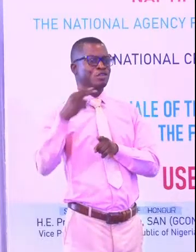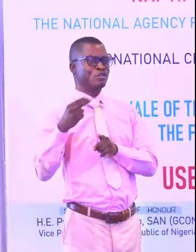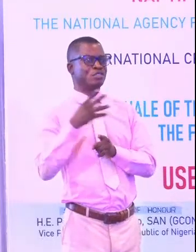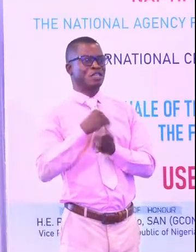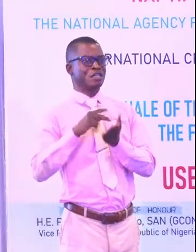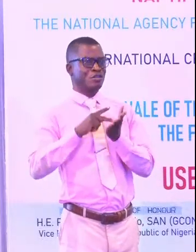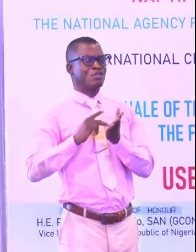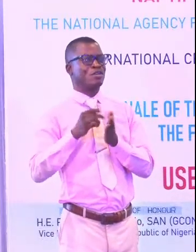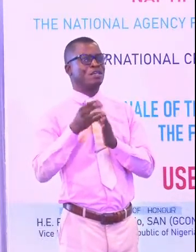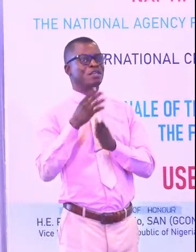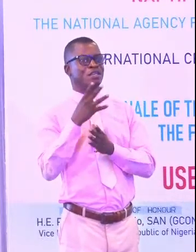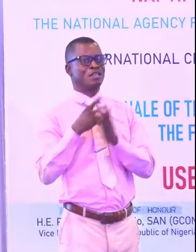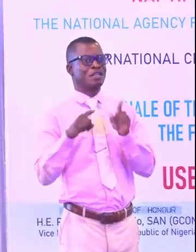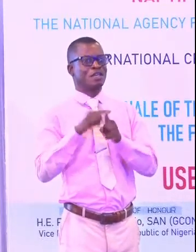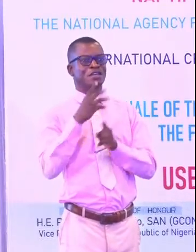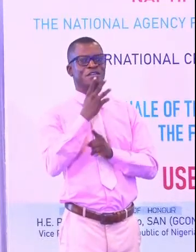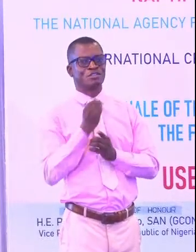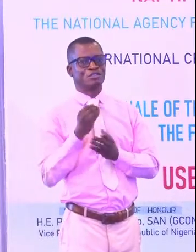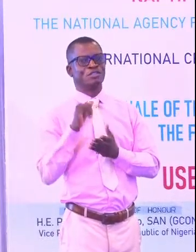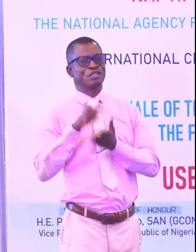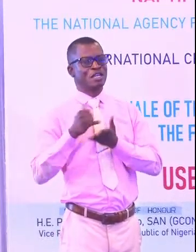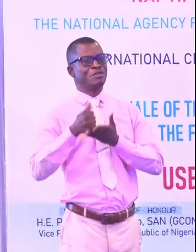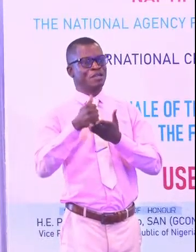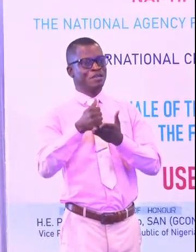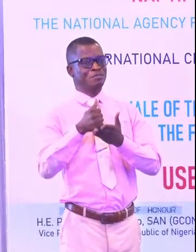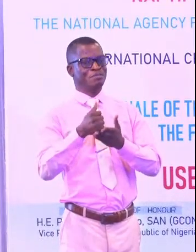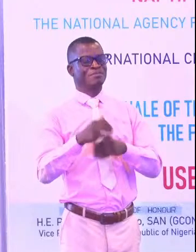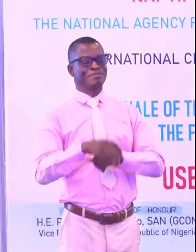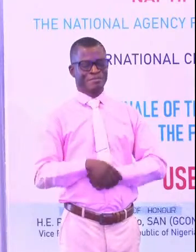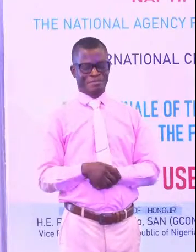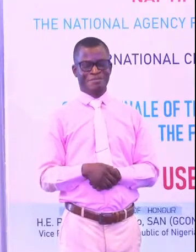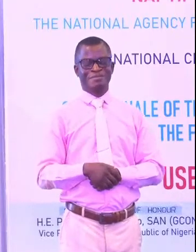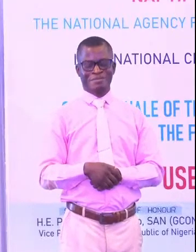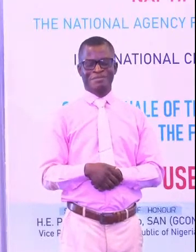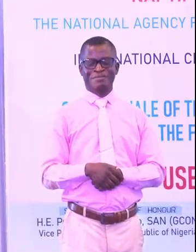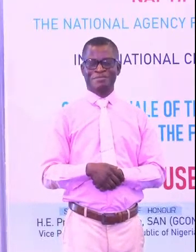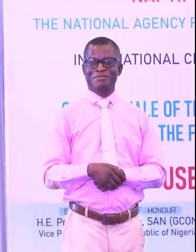Jew. He will help us in this matter.